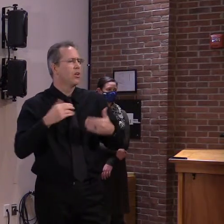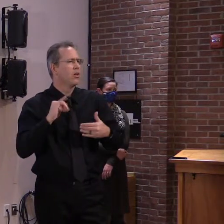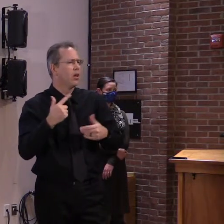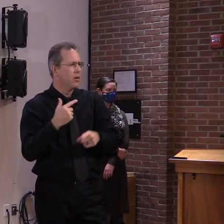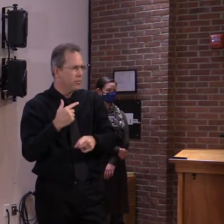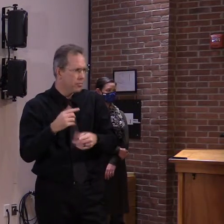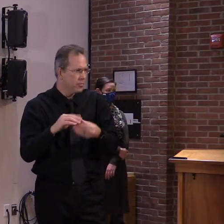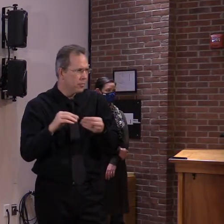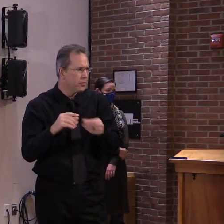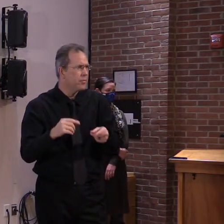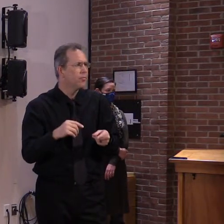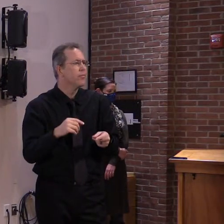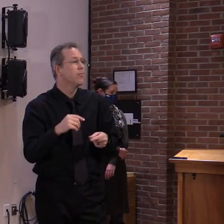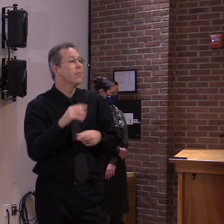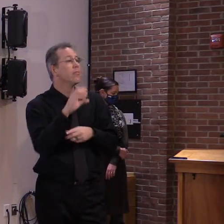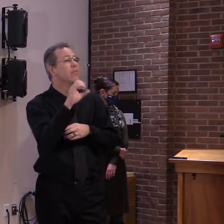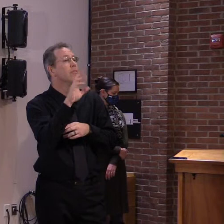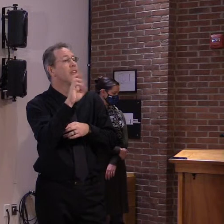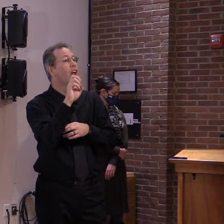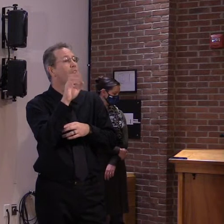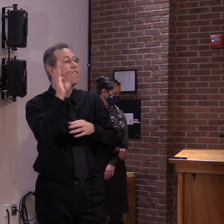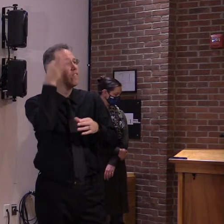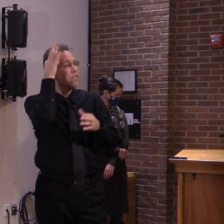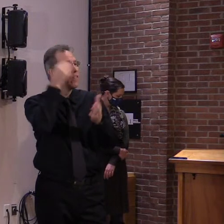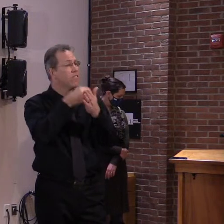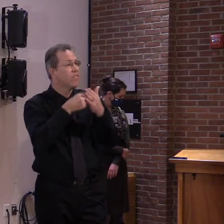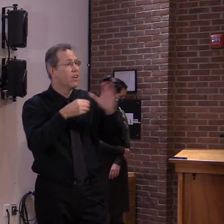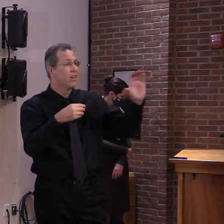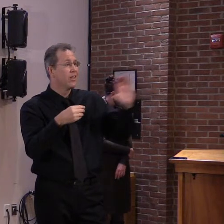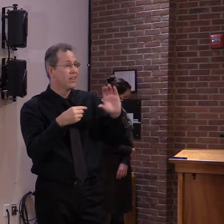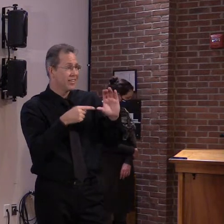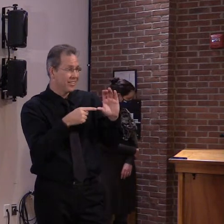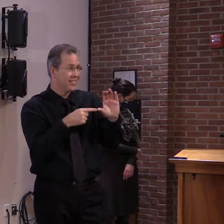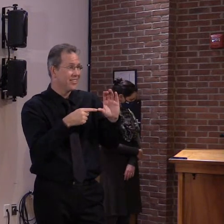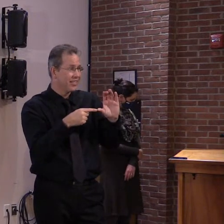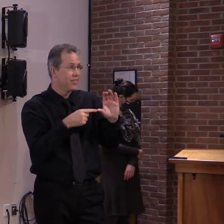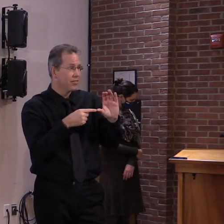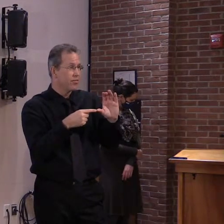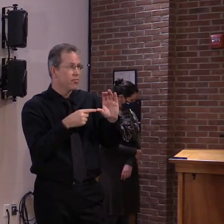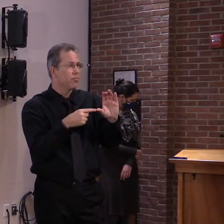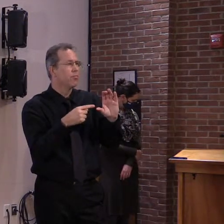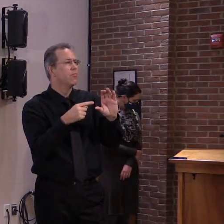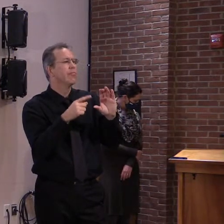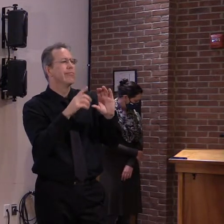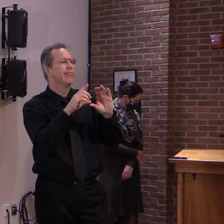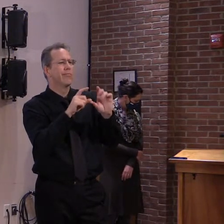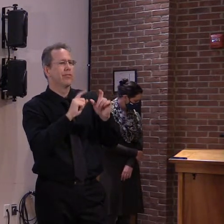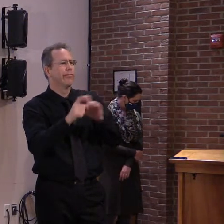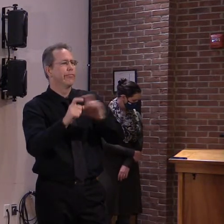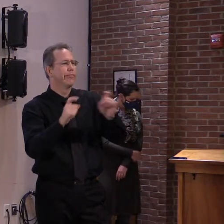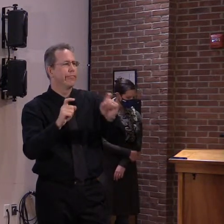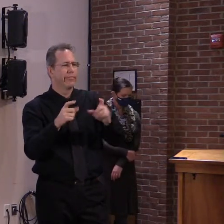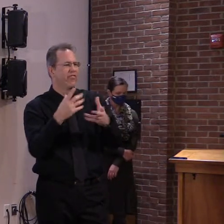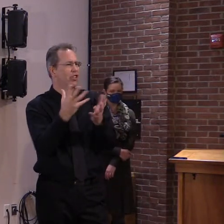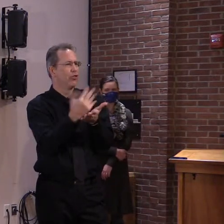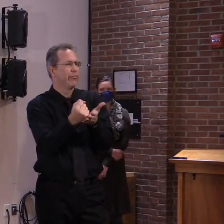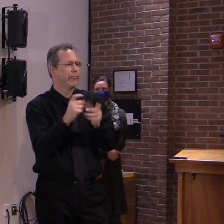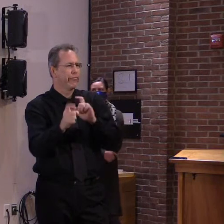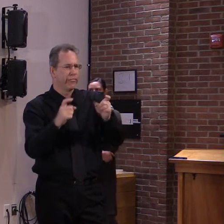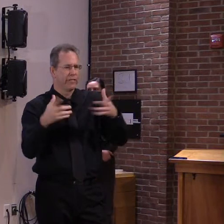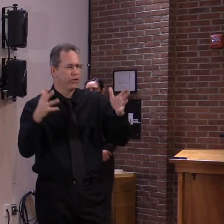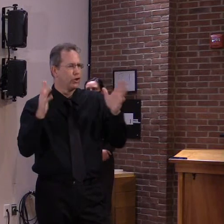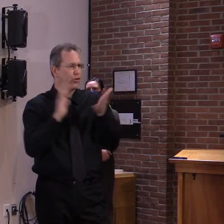CARES Act or coronavirus relief funds to programs and appropriations to departments